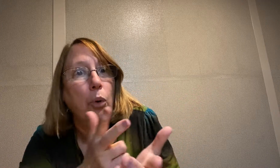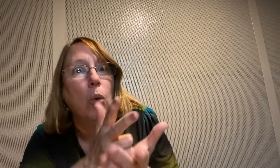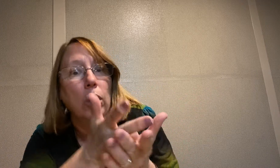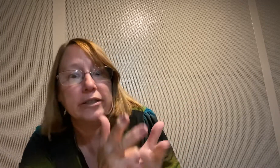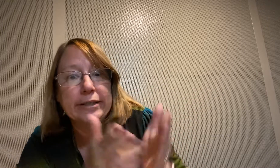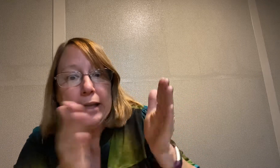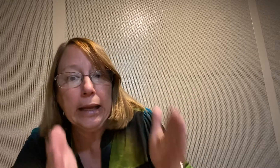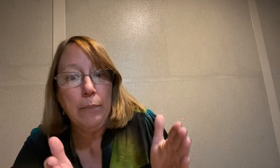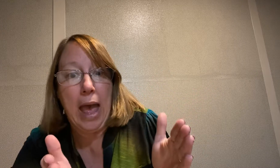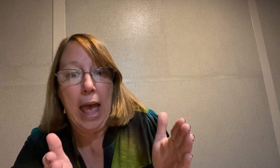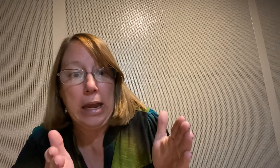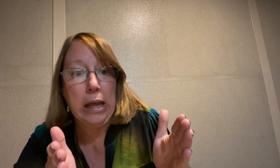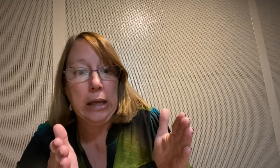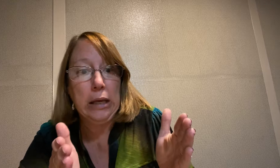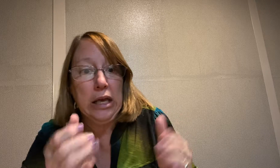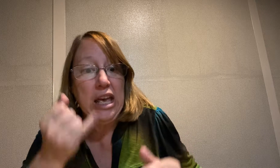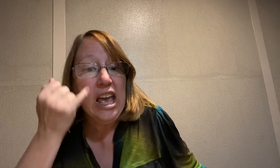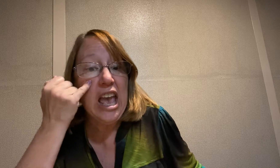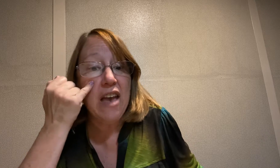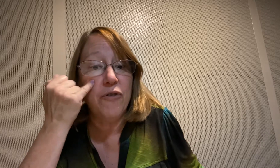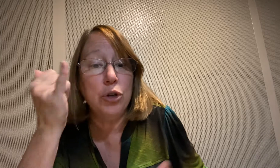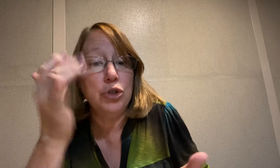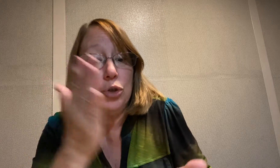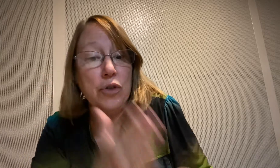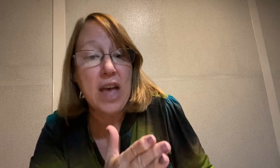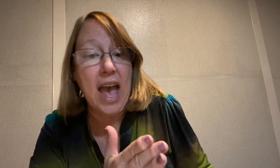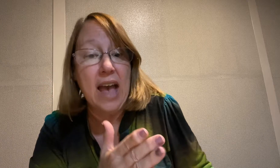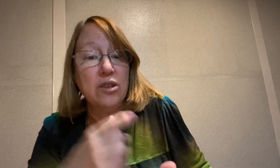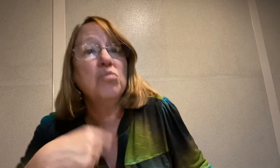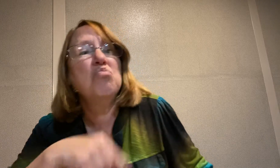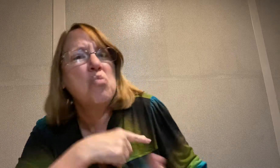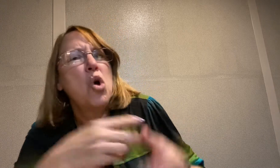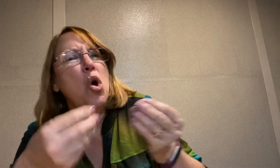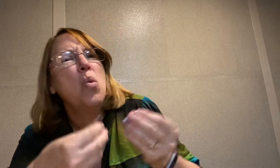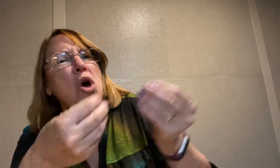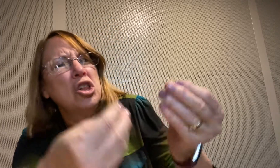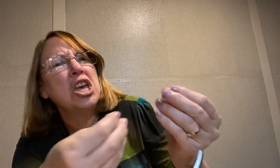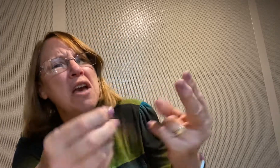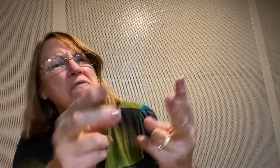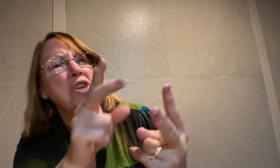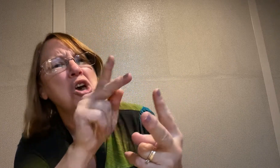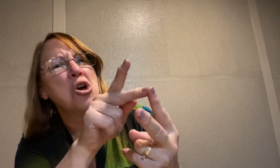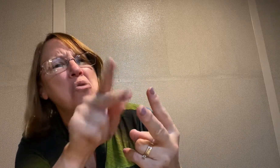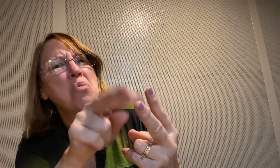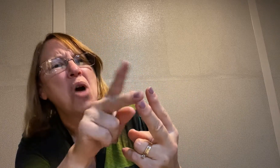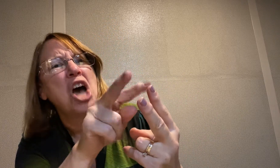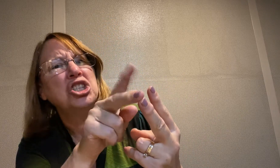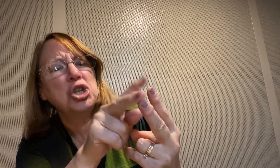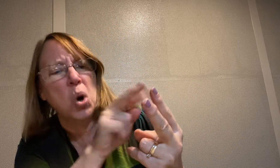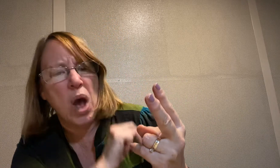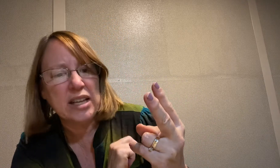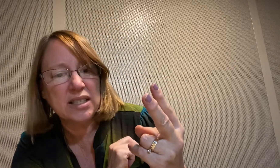poor seamen. If you do that, we'll give you a choice.